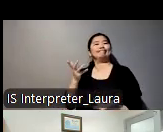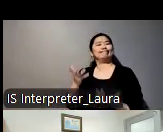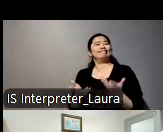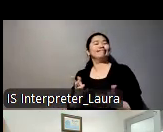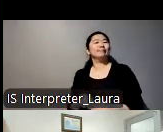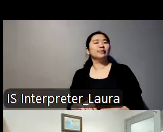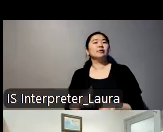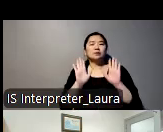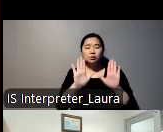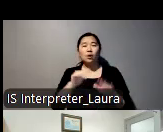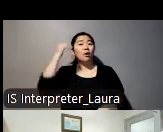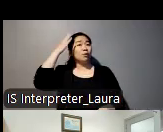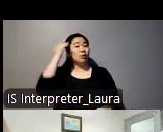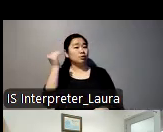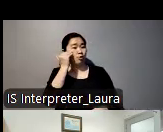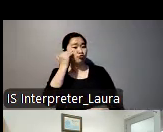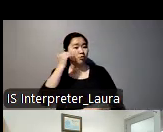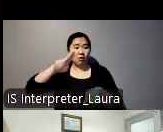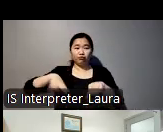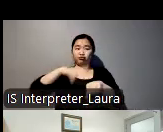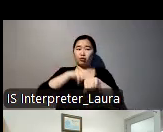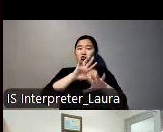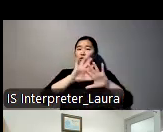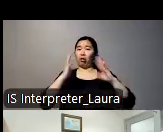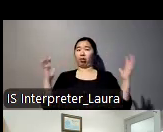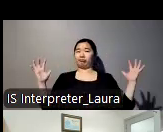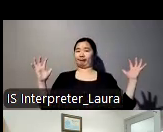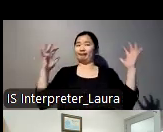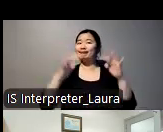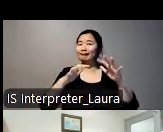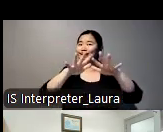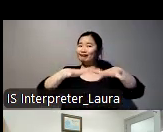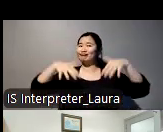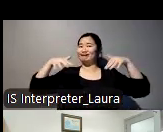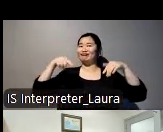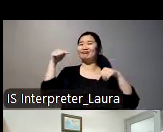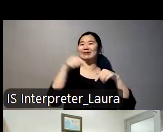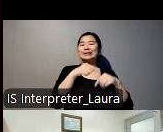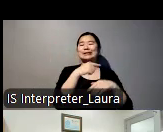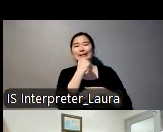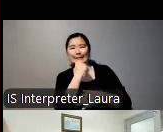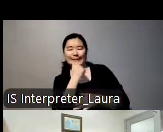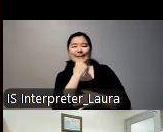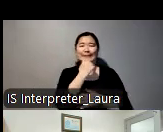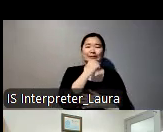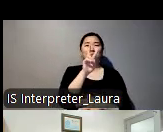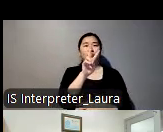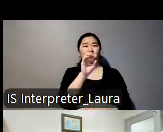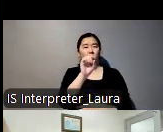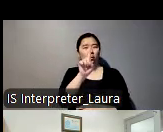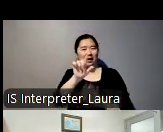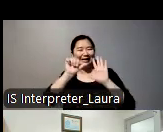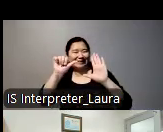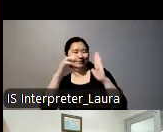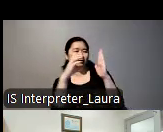professionals don't want persons in the mental hospitals and sanatorium to go out for community living. When